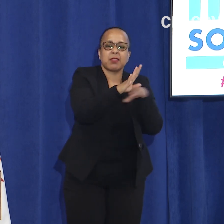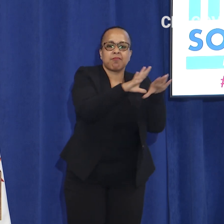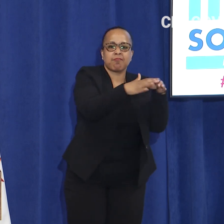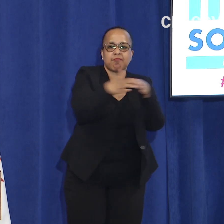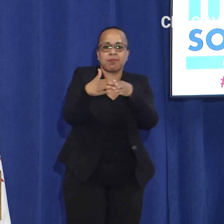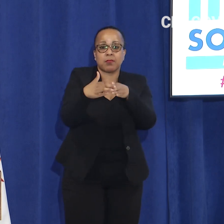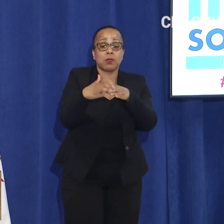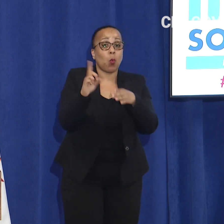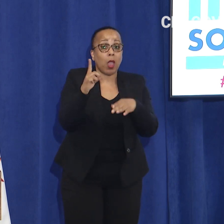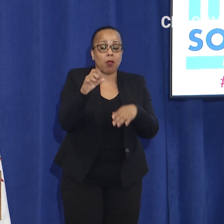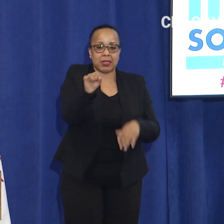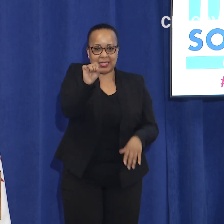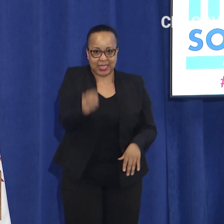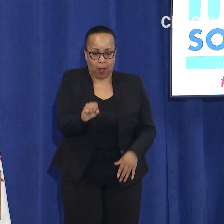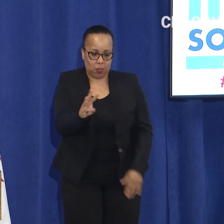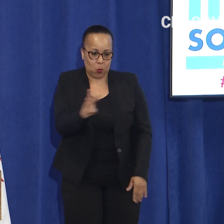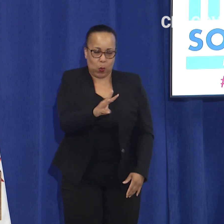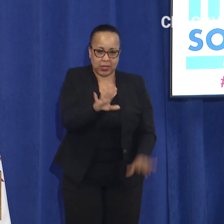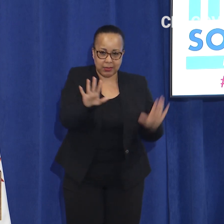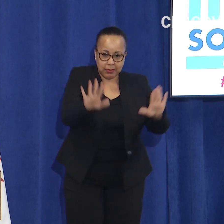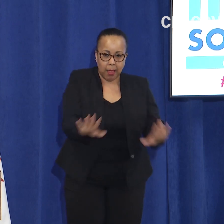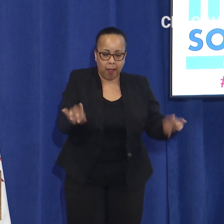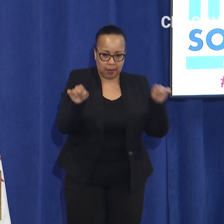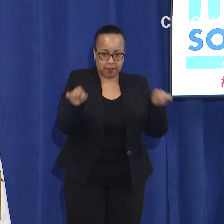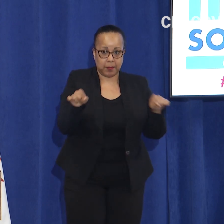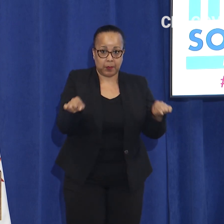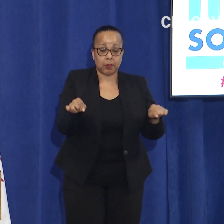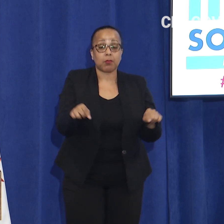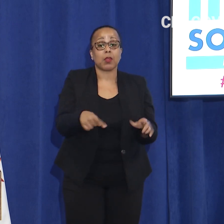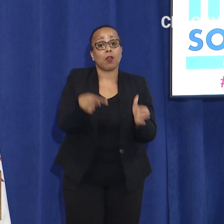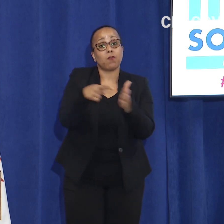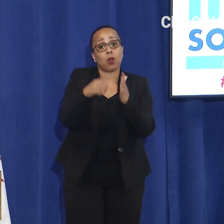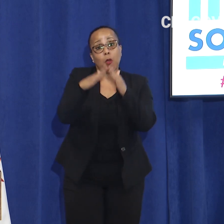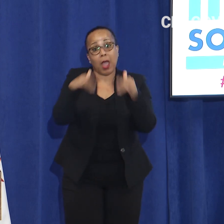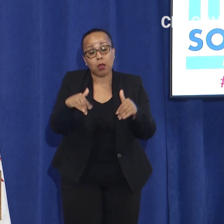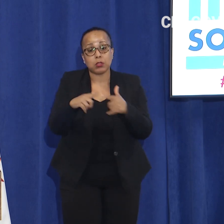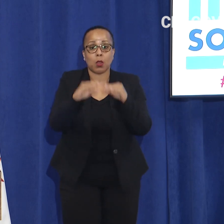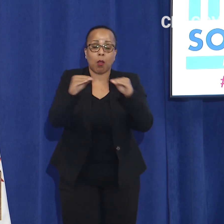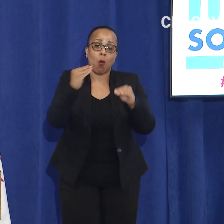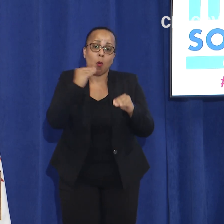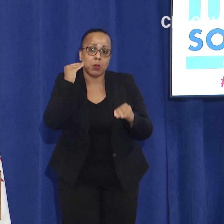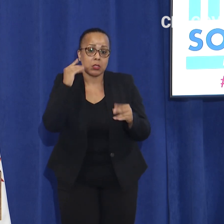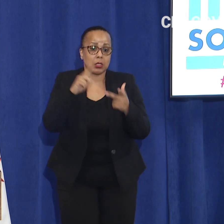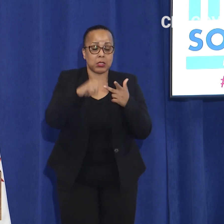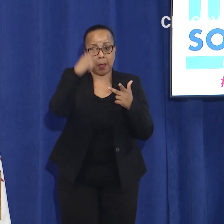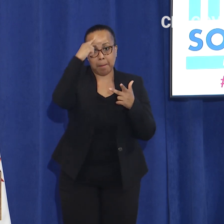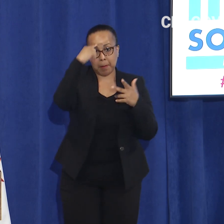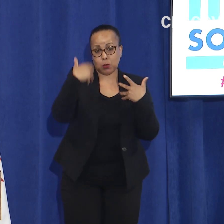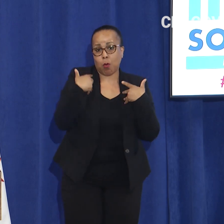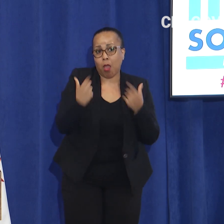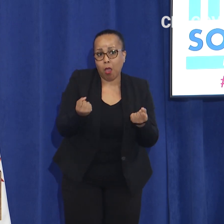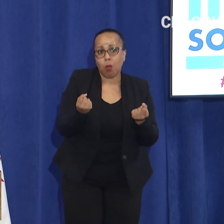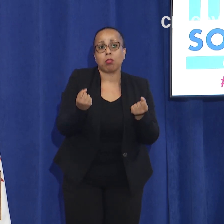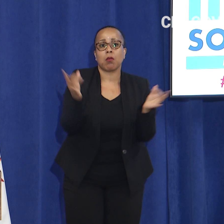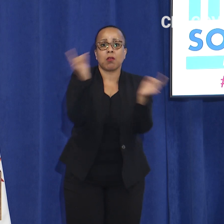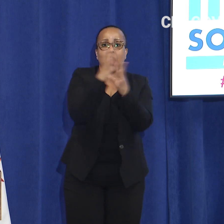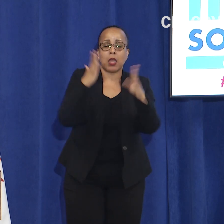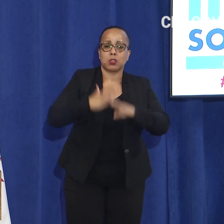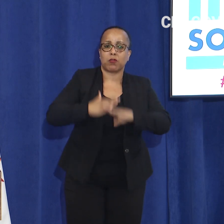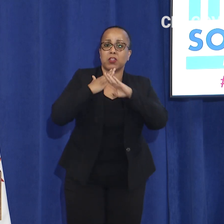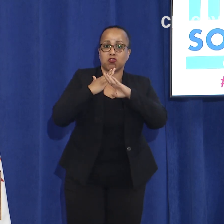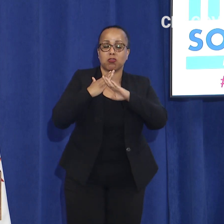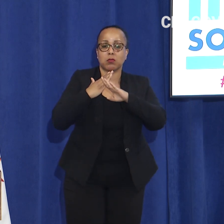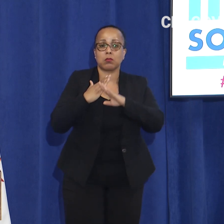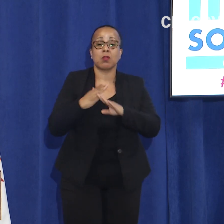on the South and the West Side. Our investments in affordable housing and homelessness, mental health, and violence prevention, as well as